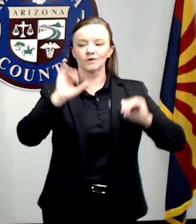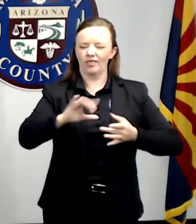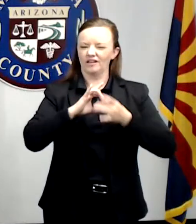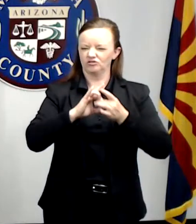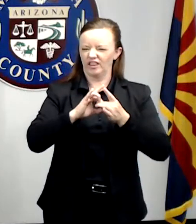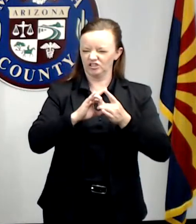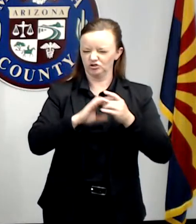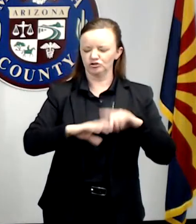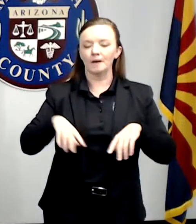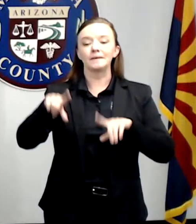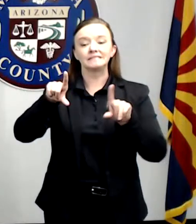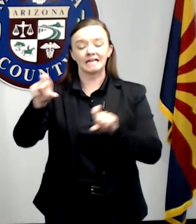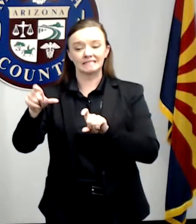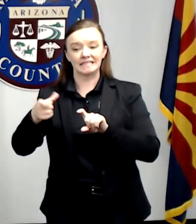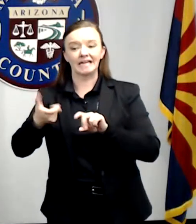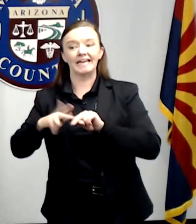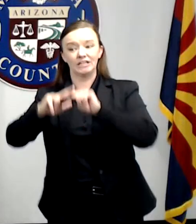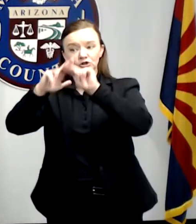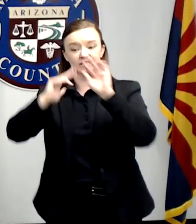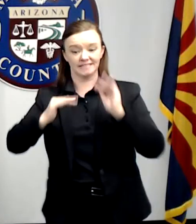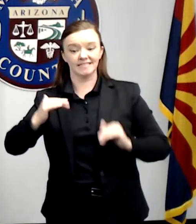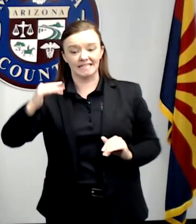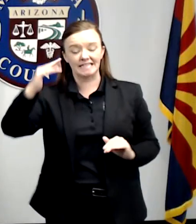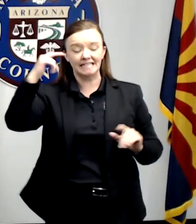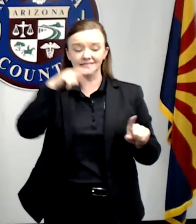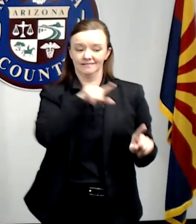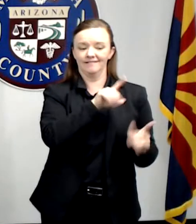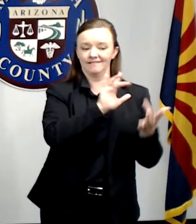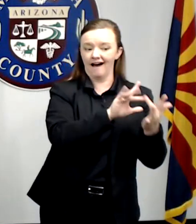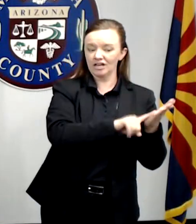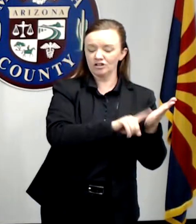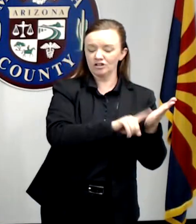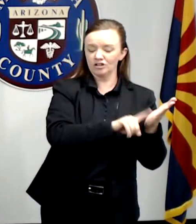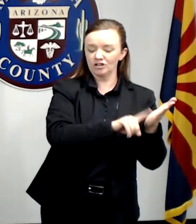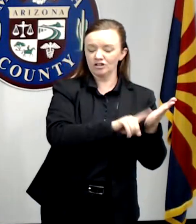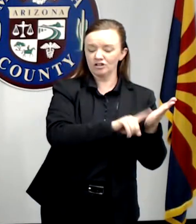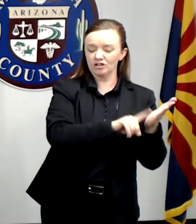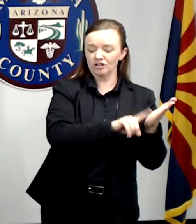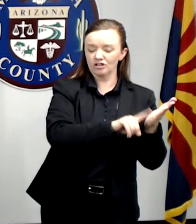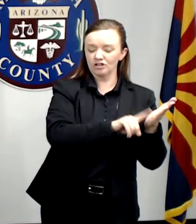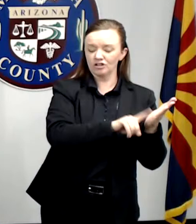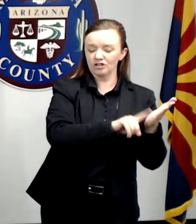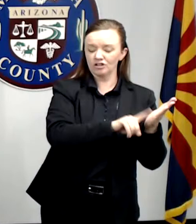is, as the testing increases, we need to be able to enhance